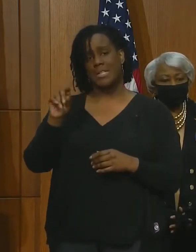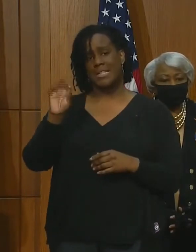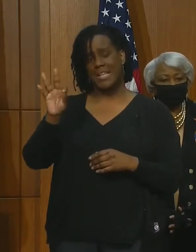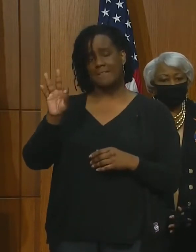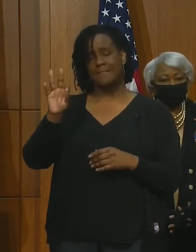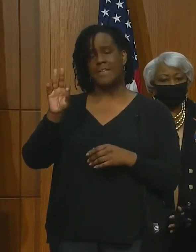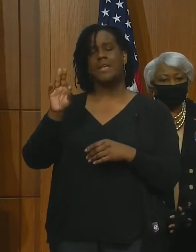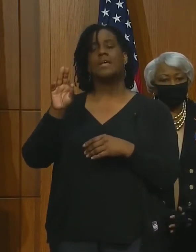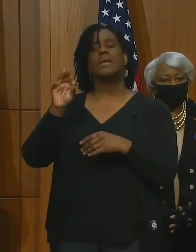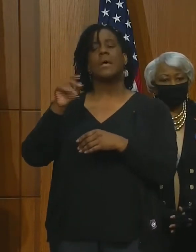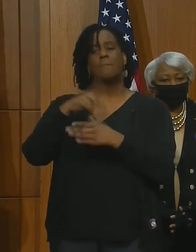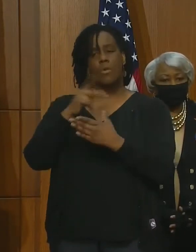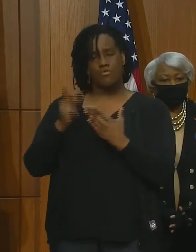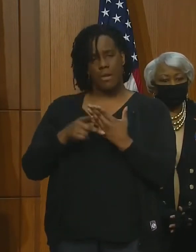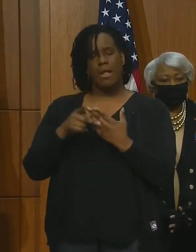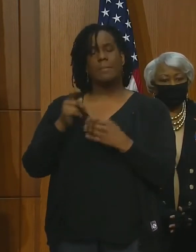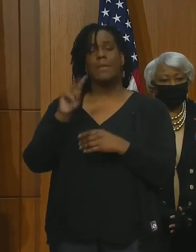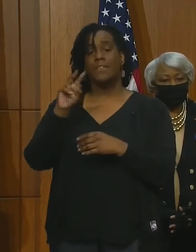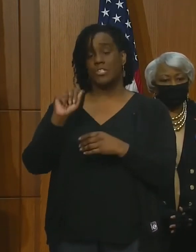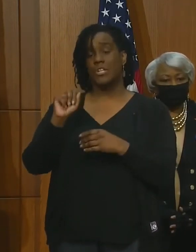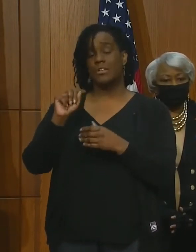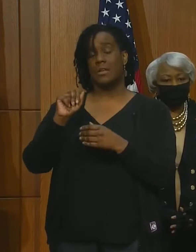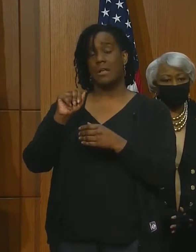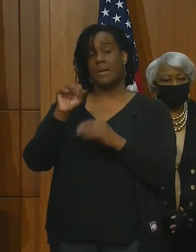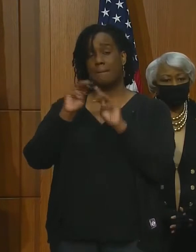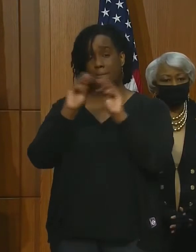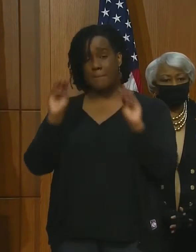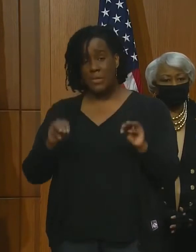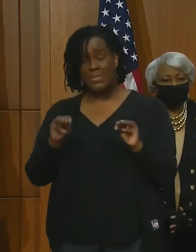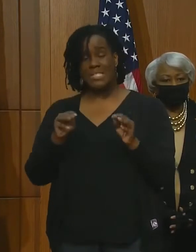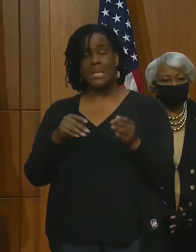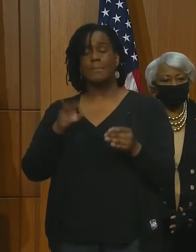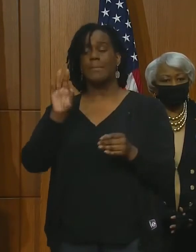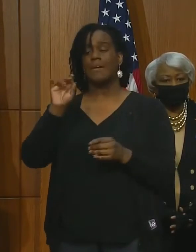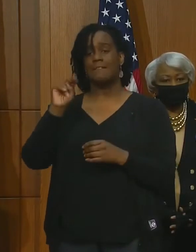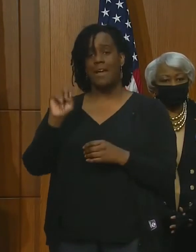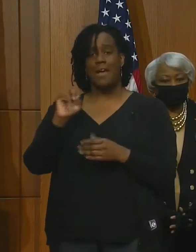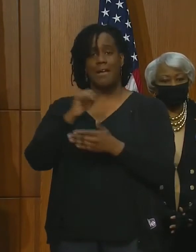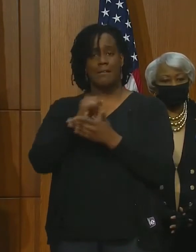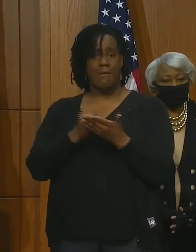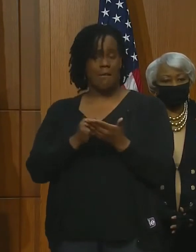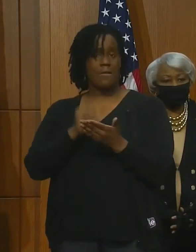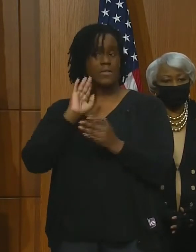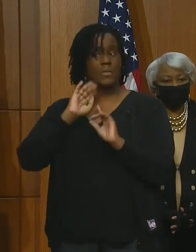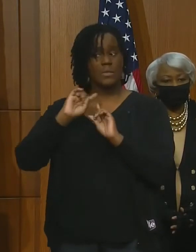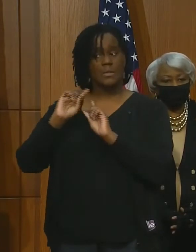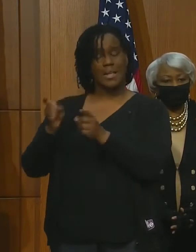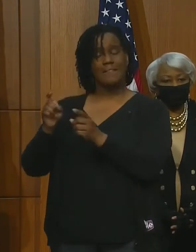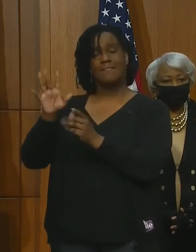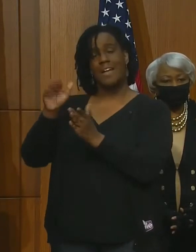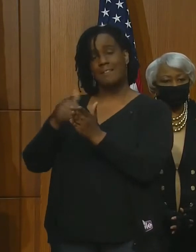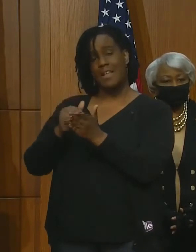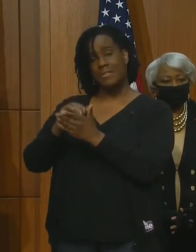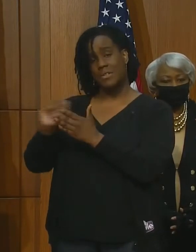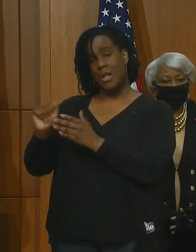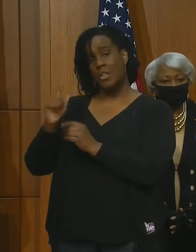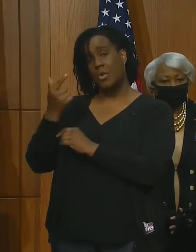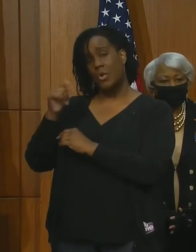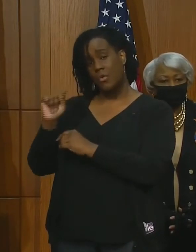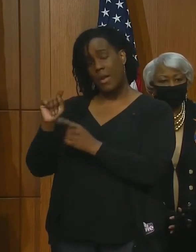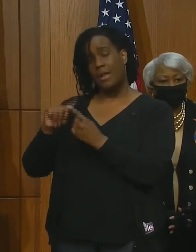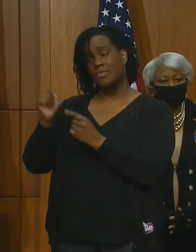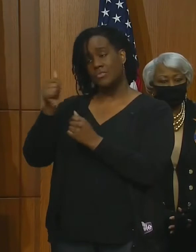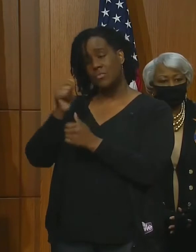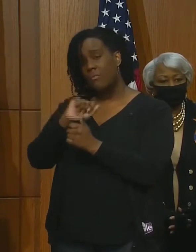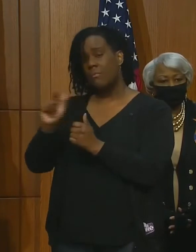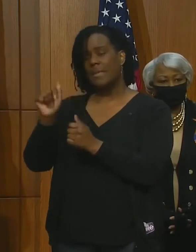of Fine Arts will give 40 Virginia visual artists a $5,000 grant each. We know